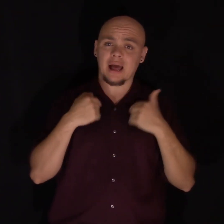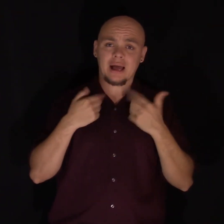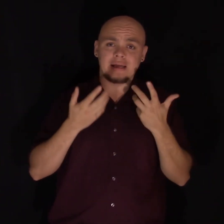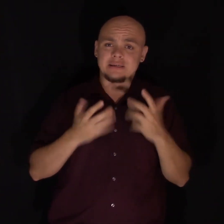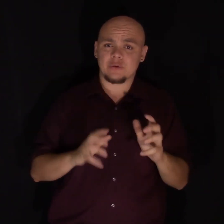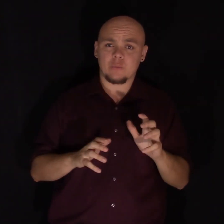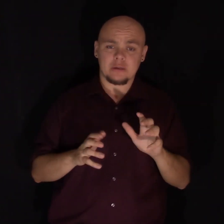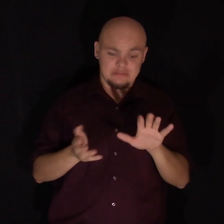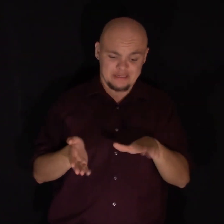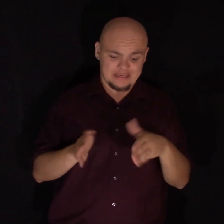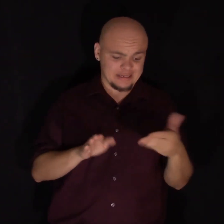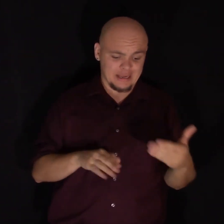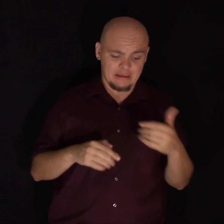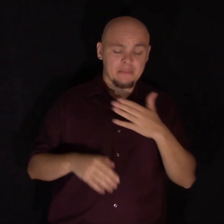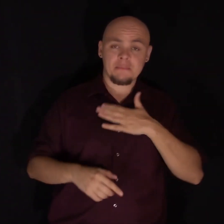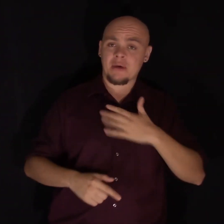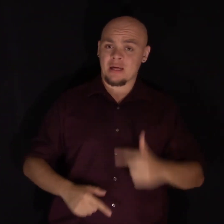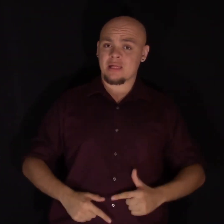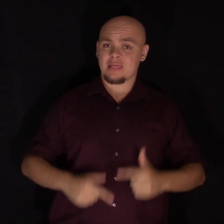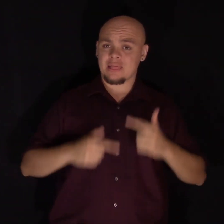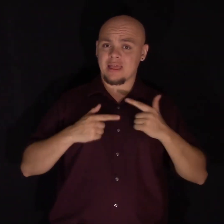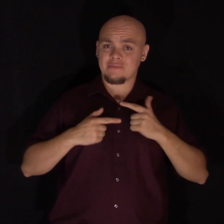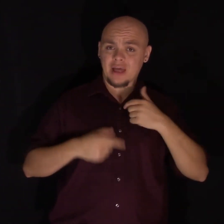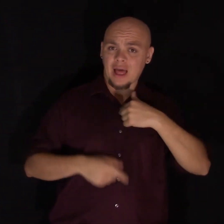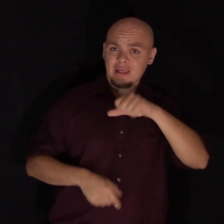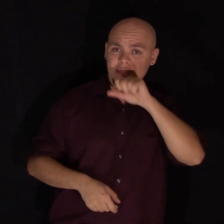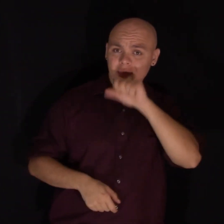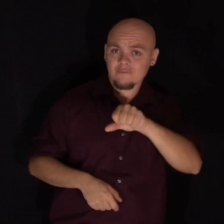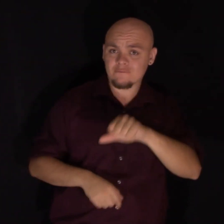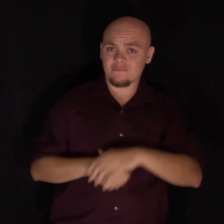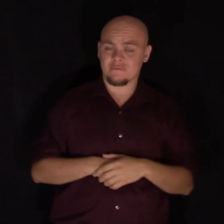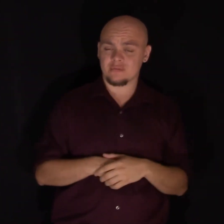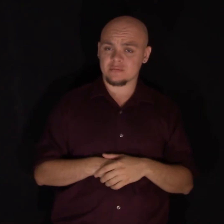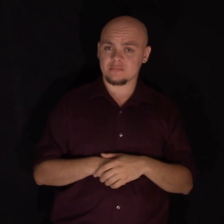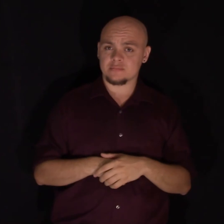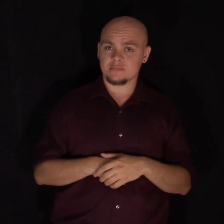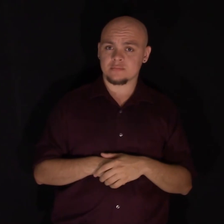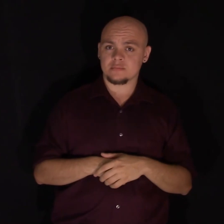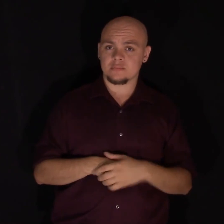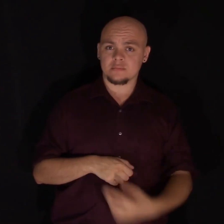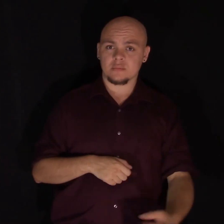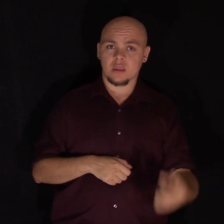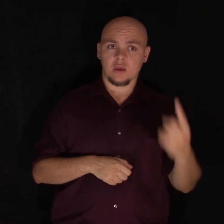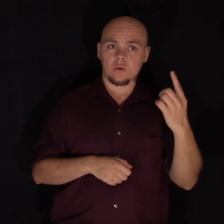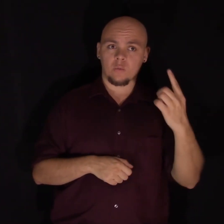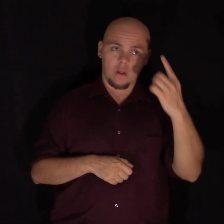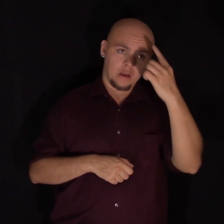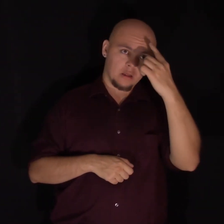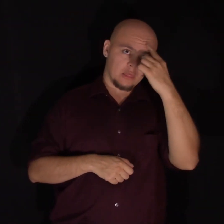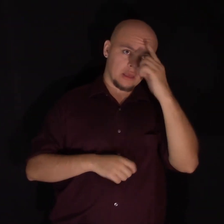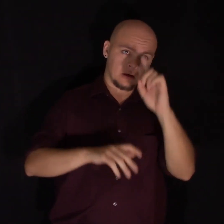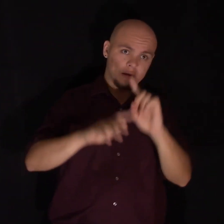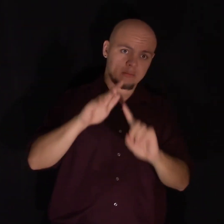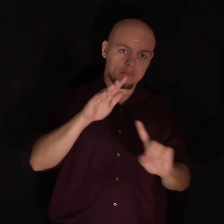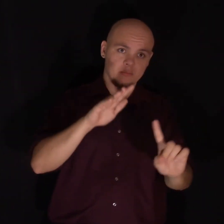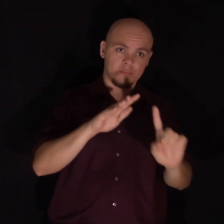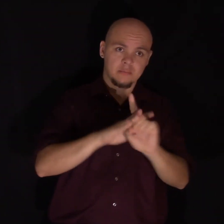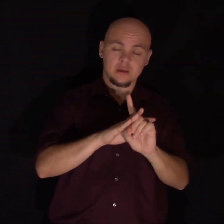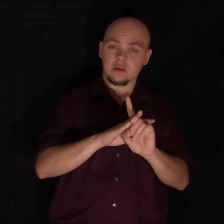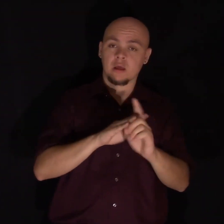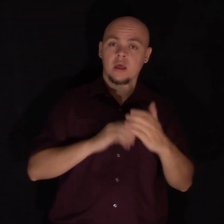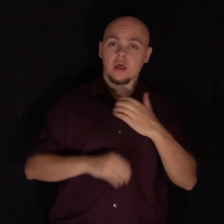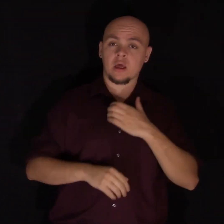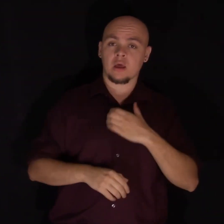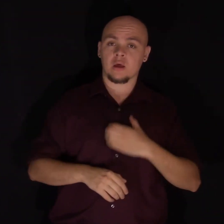life. And that sadness really framed in one thought, which is, I only wish for one